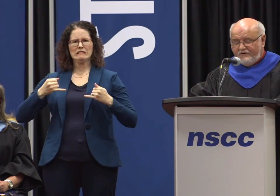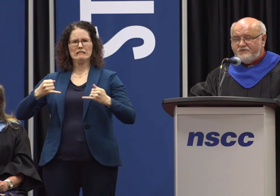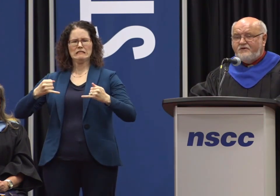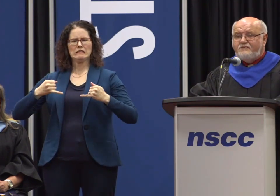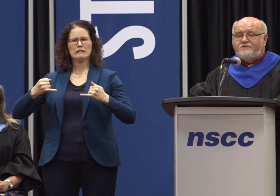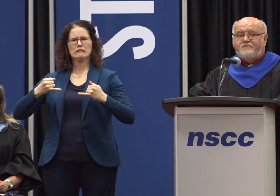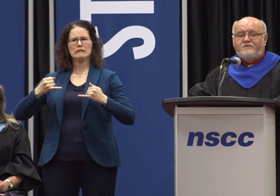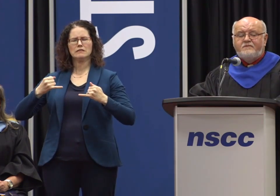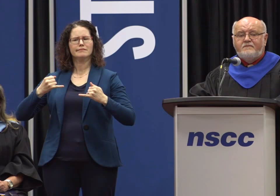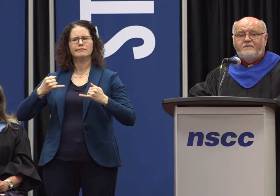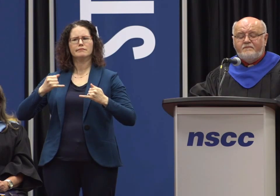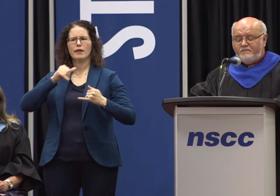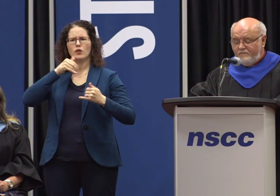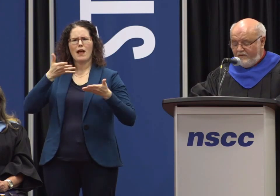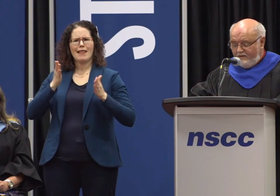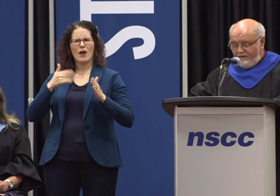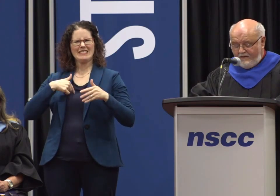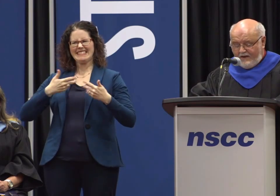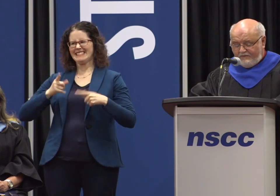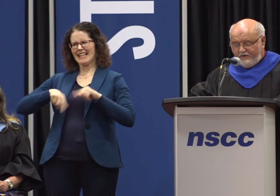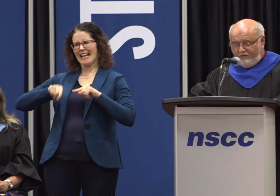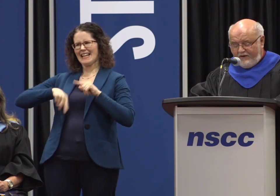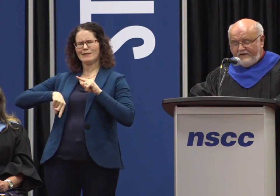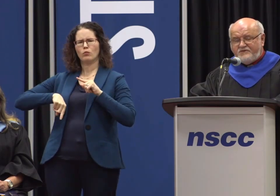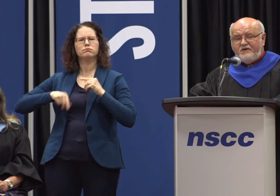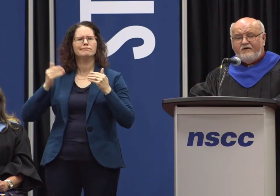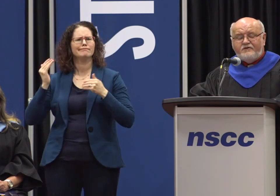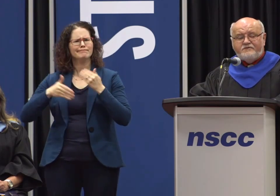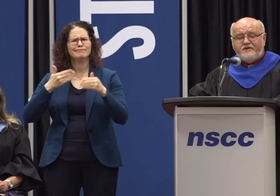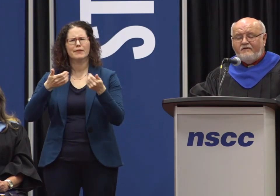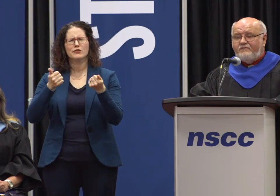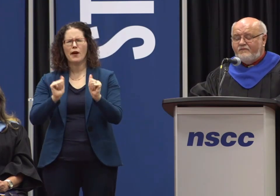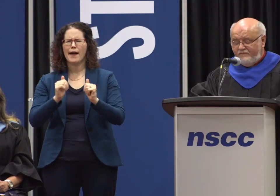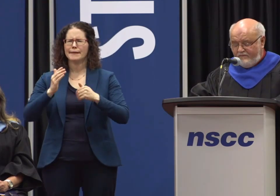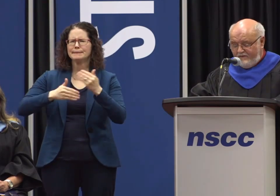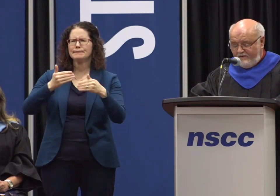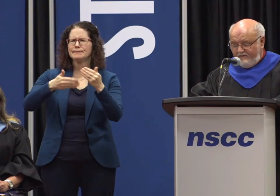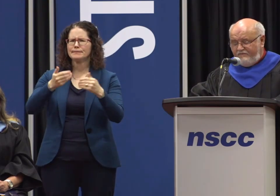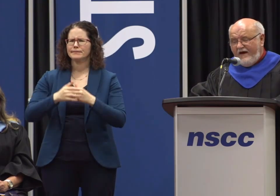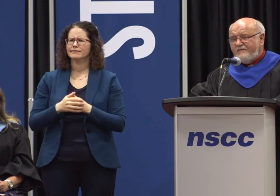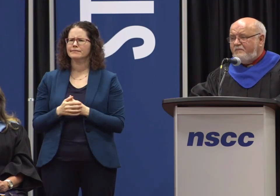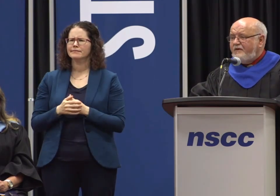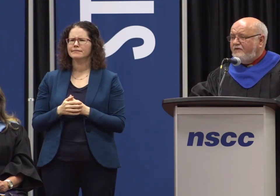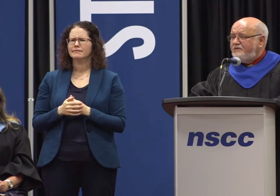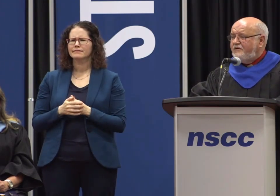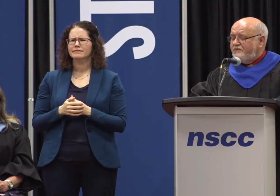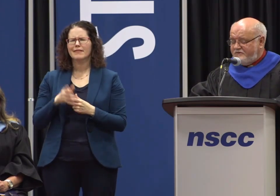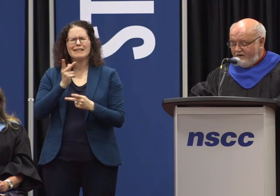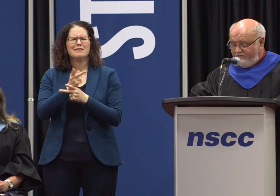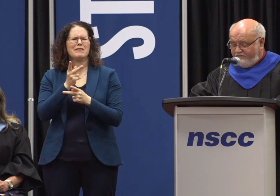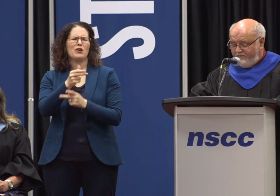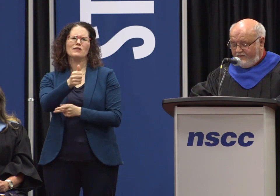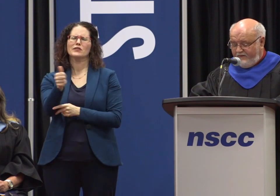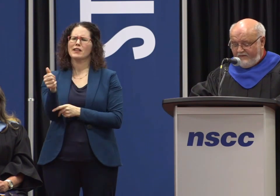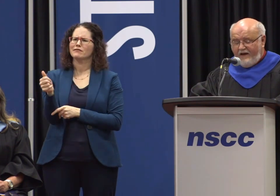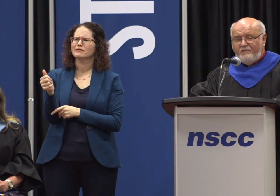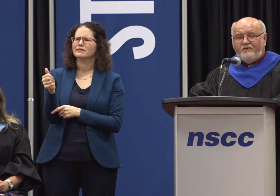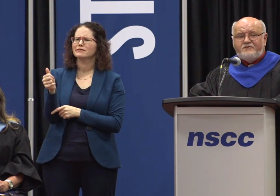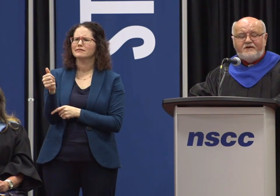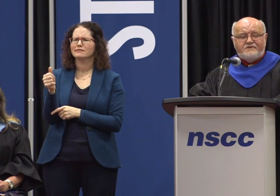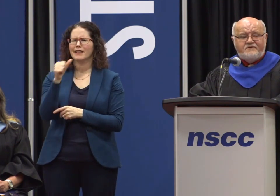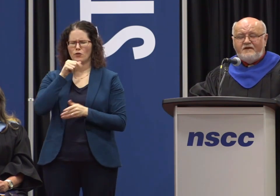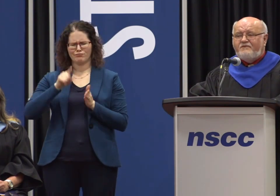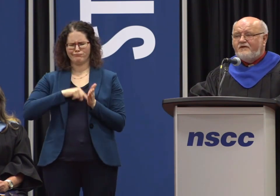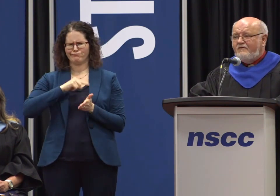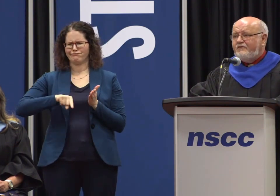become your excuse, and to go easy on yourself. In fact, be good to yourself. How